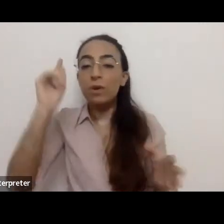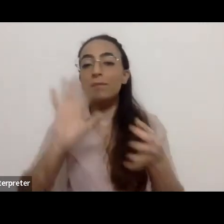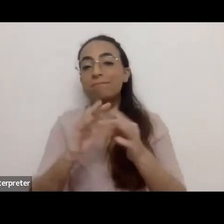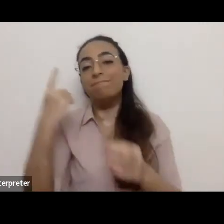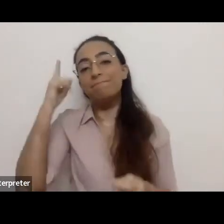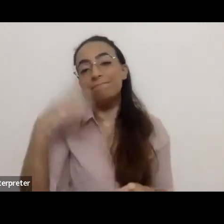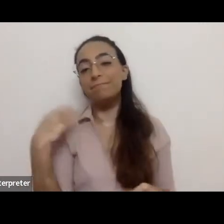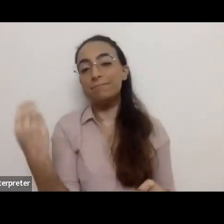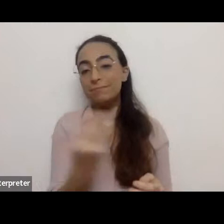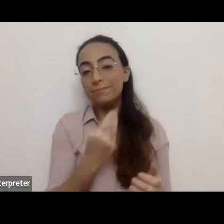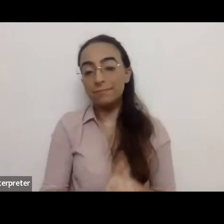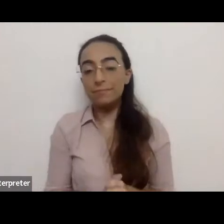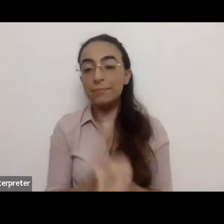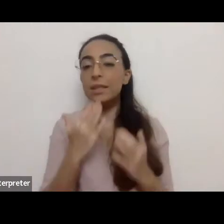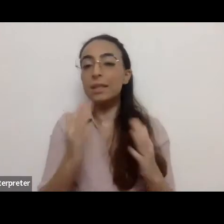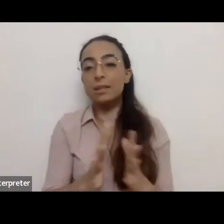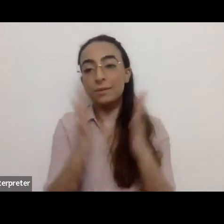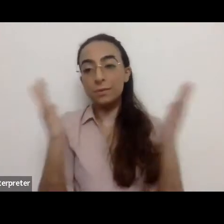us. Thank you.